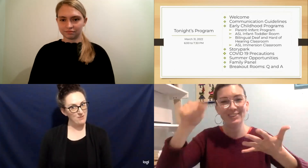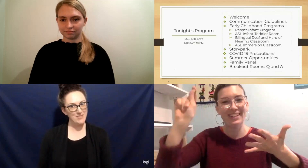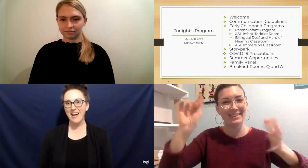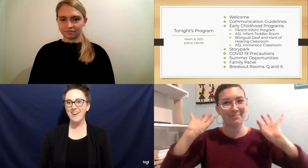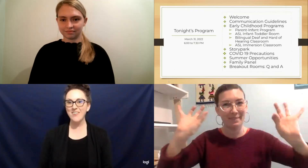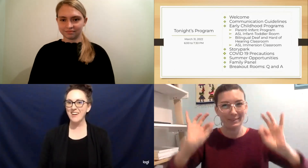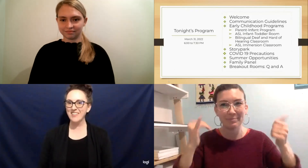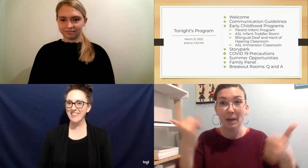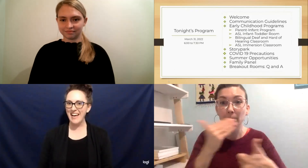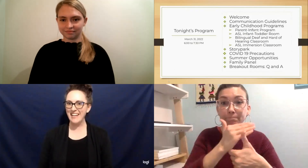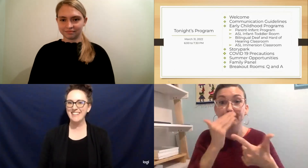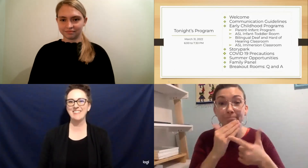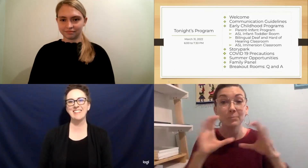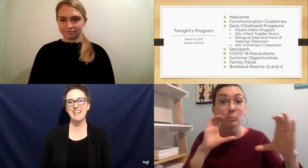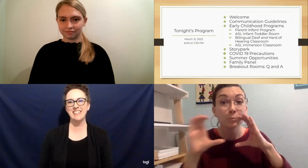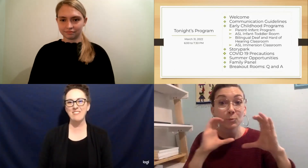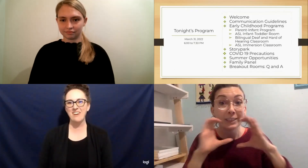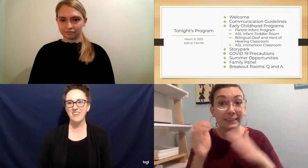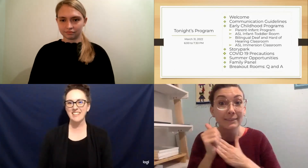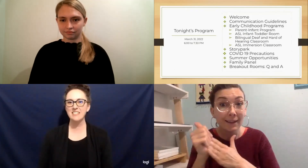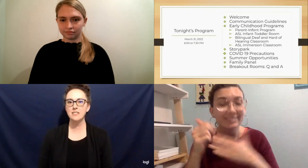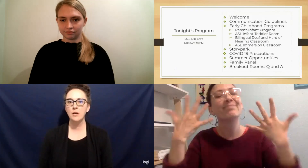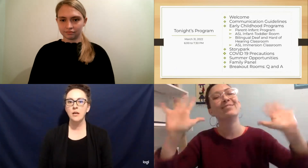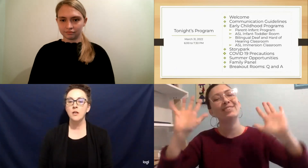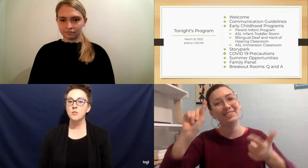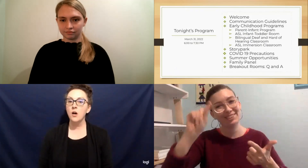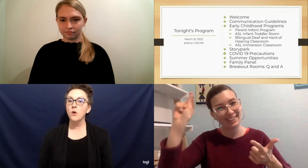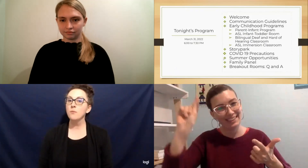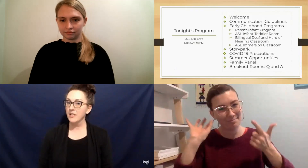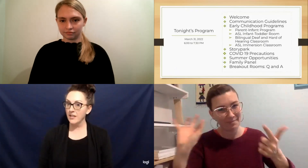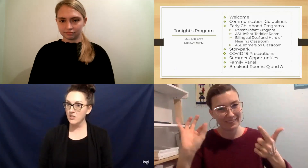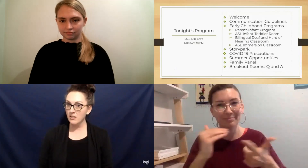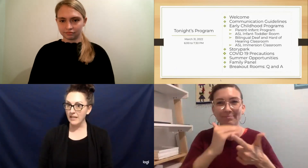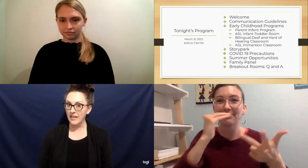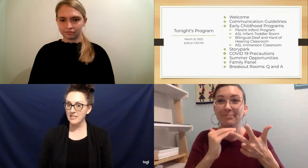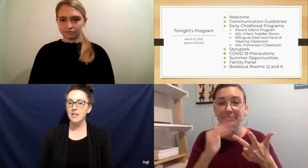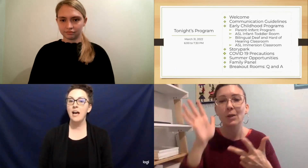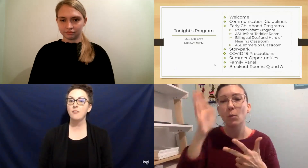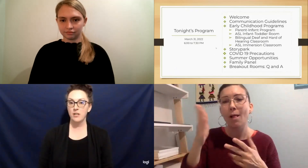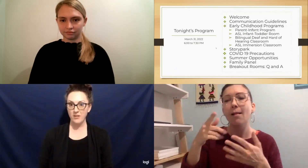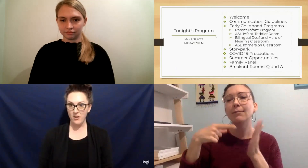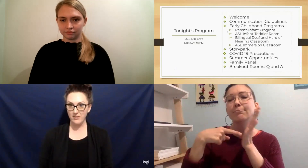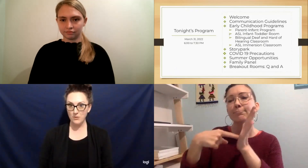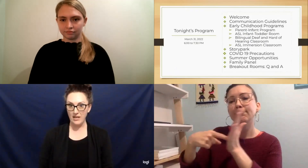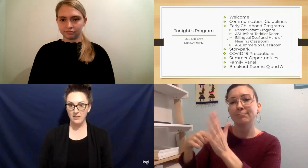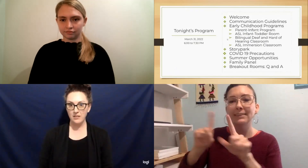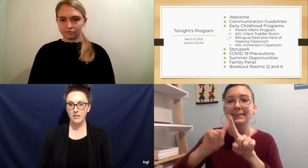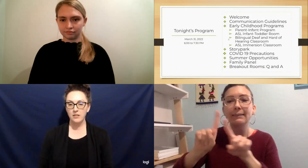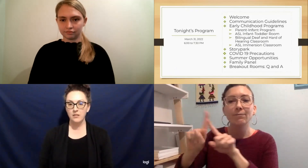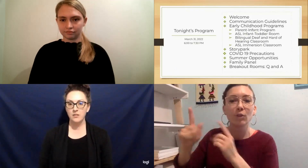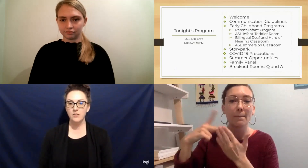welcome, so hello and welcome again. We can check that one off our list. So communication guidelines have already been covered as